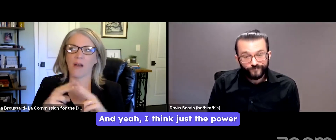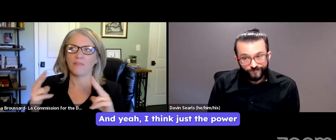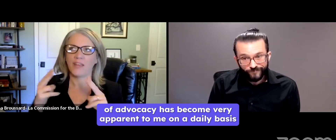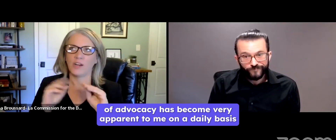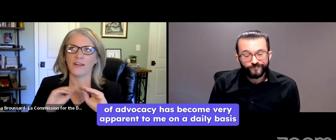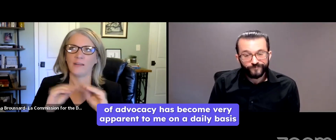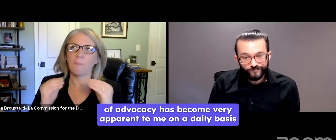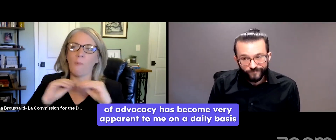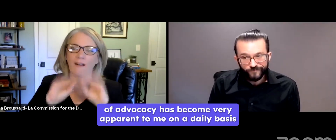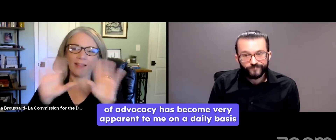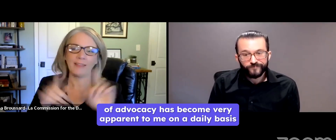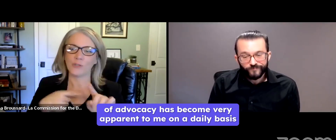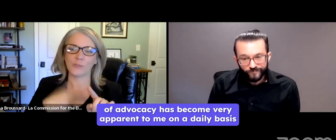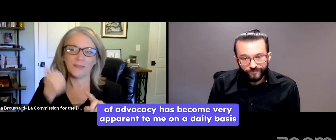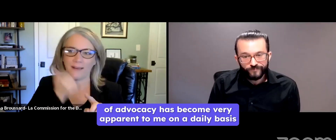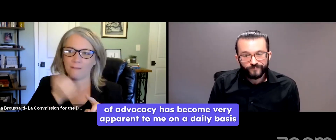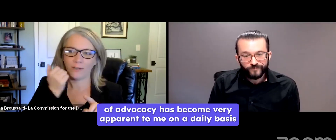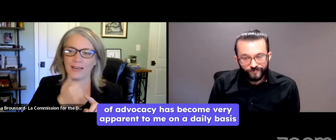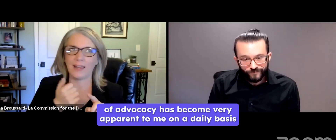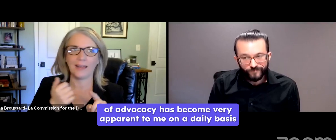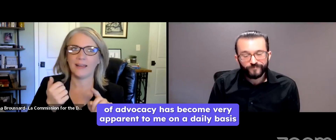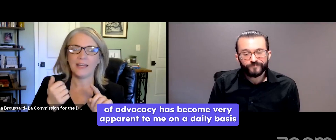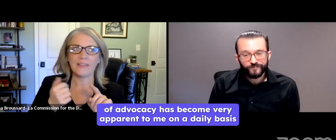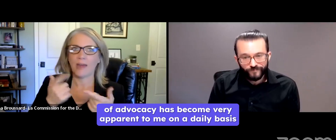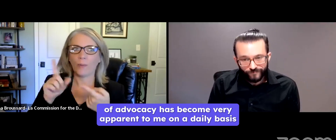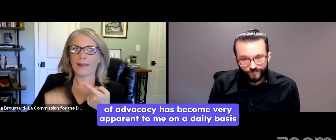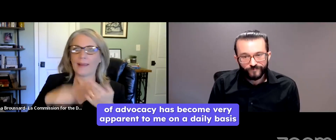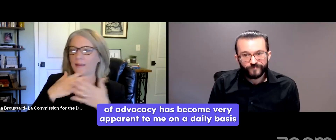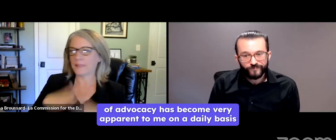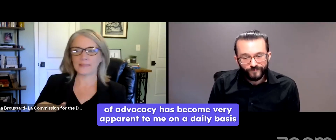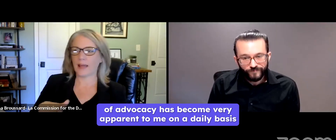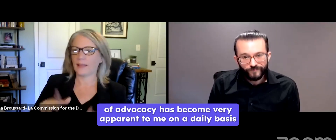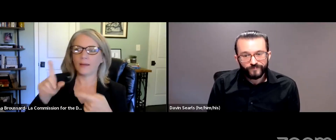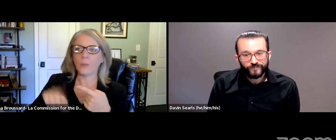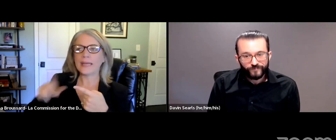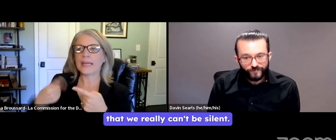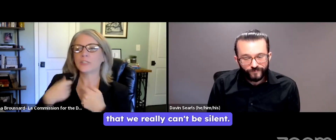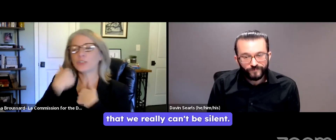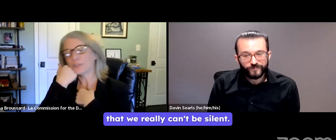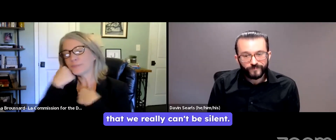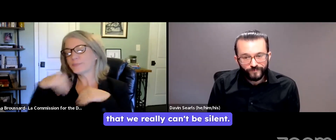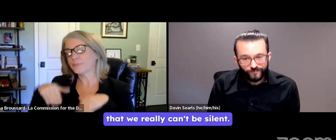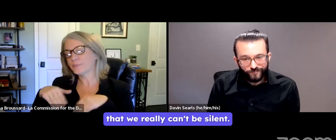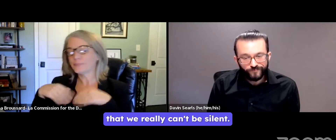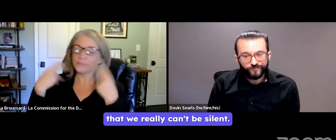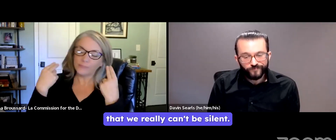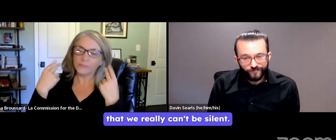power of advocacy has become very apparent to me on a daily basis, that we really can't be silent.